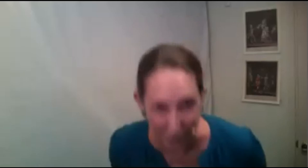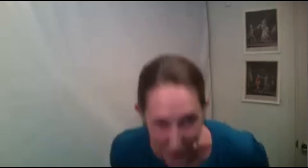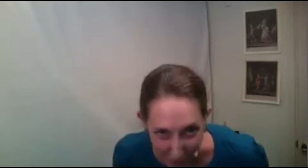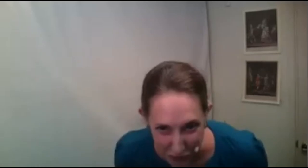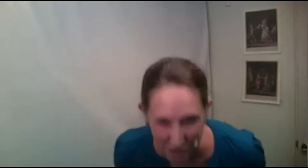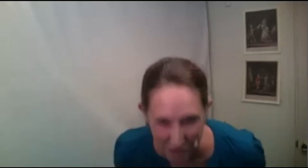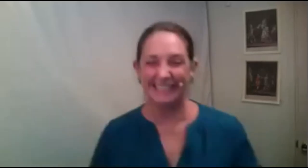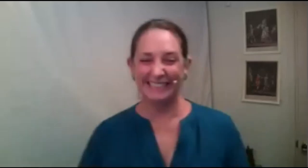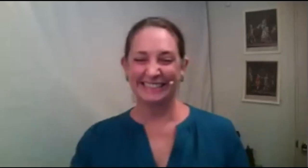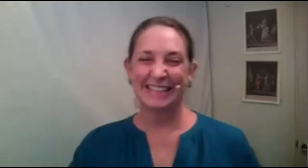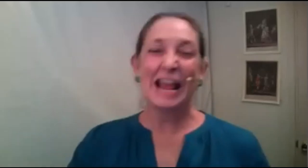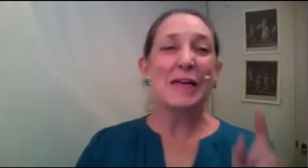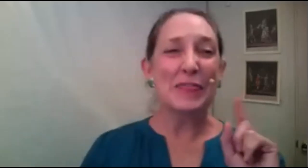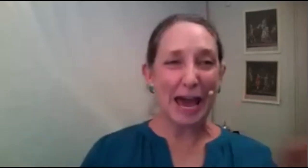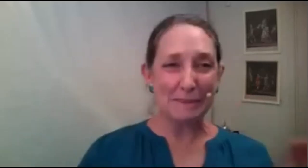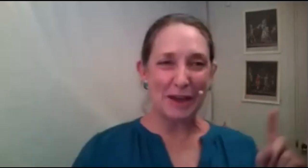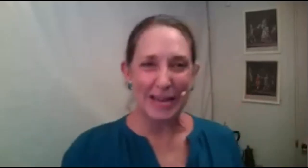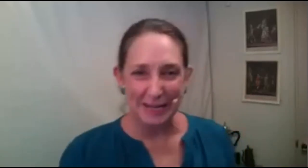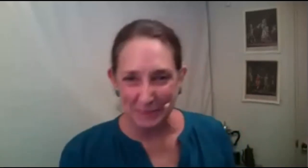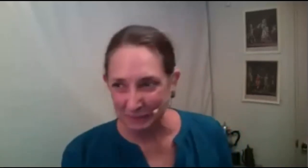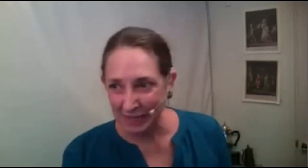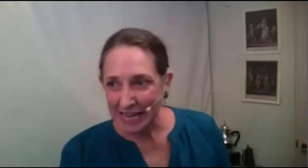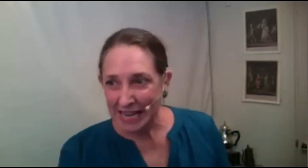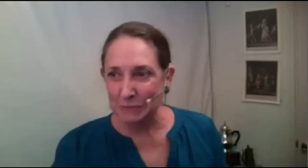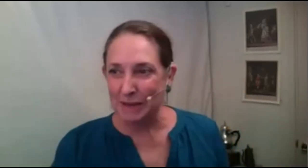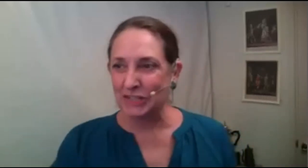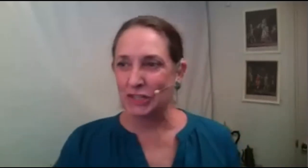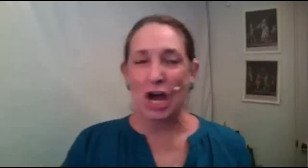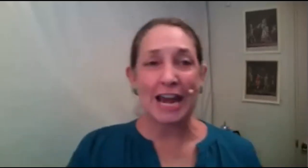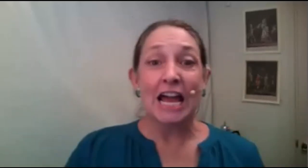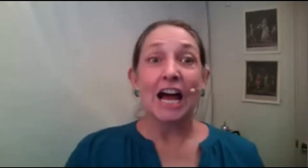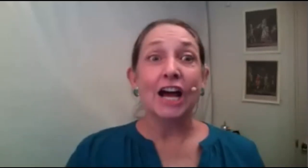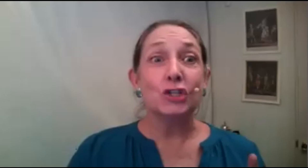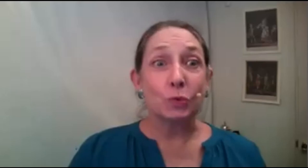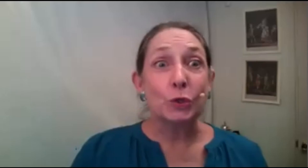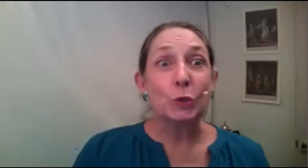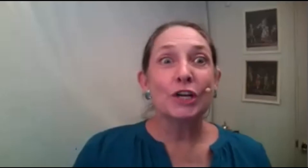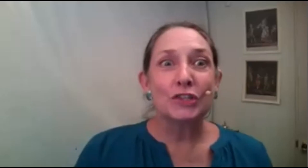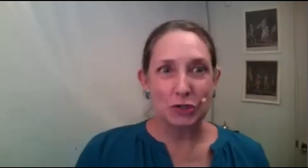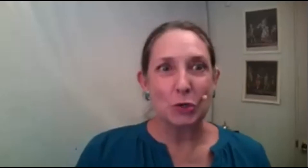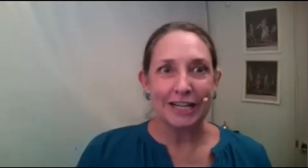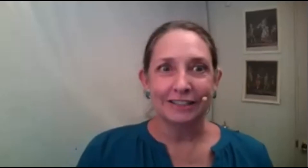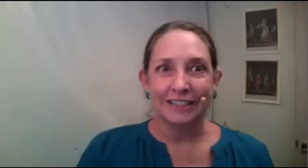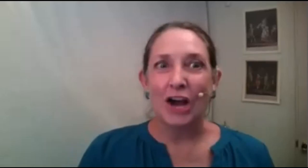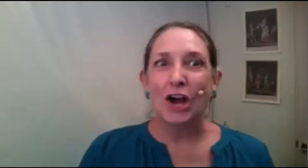Thank you very much. That, by the way, is based on a true